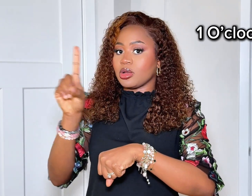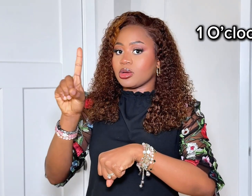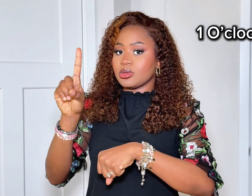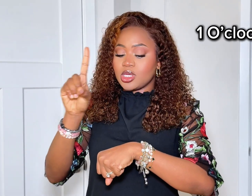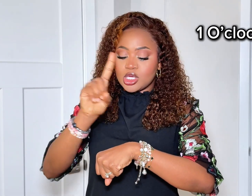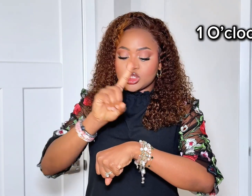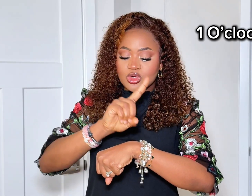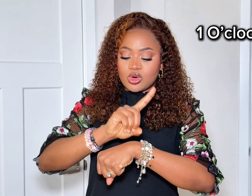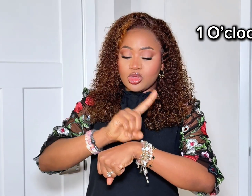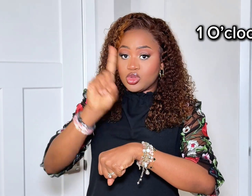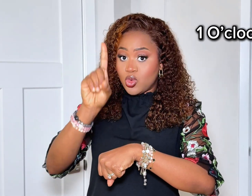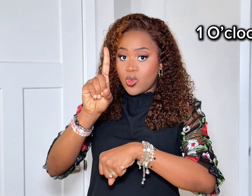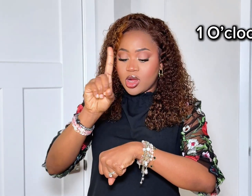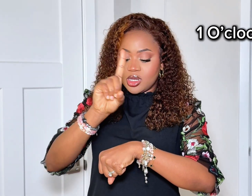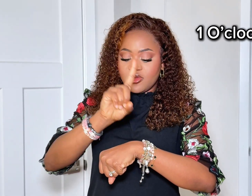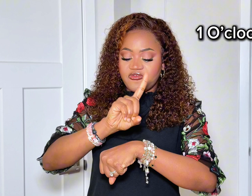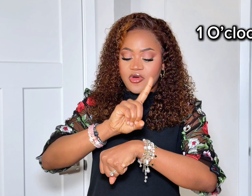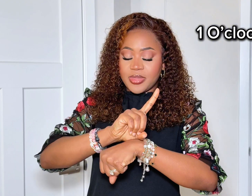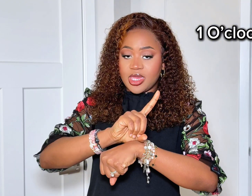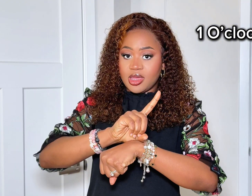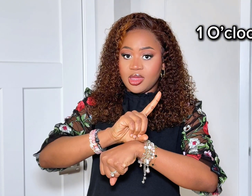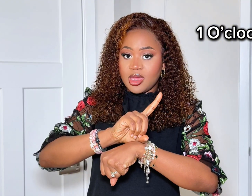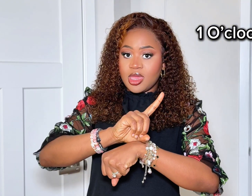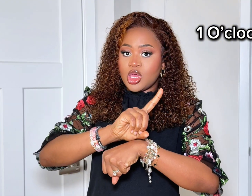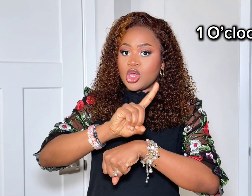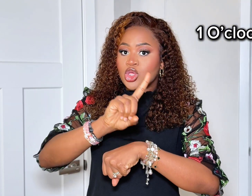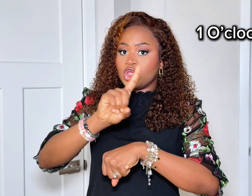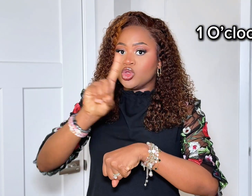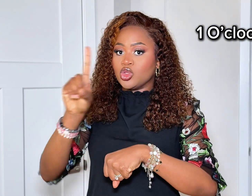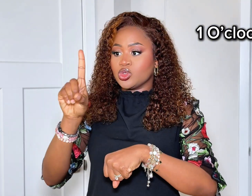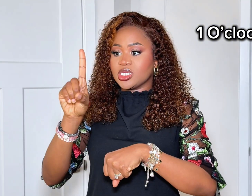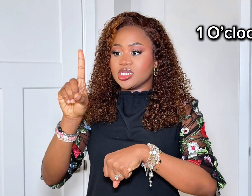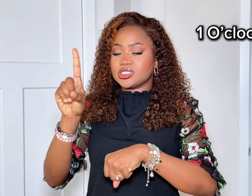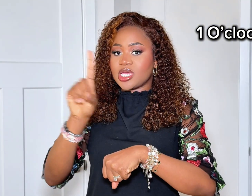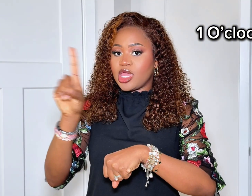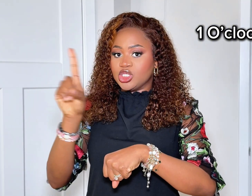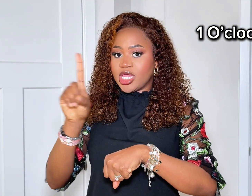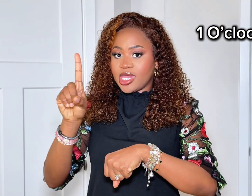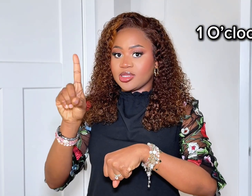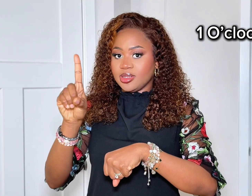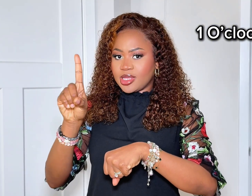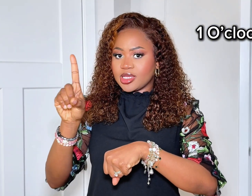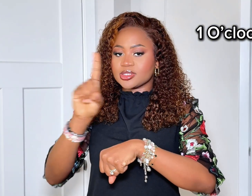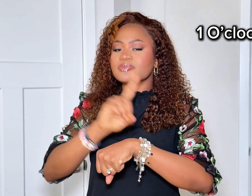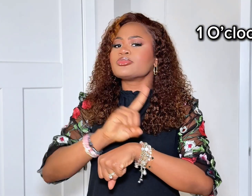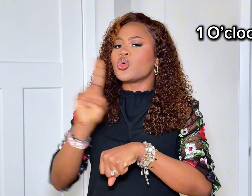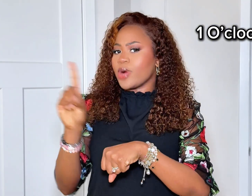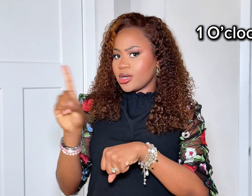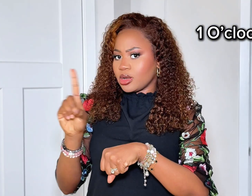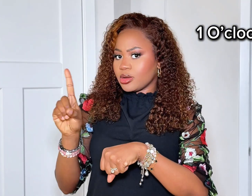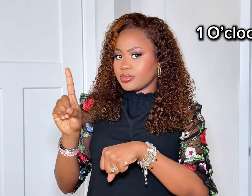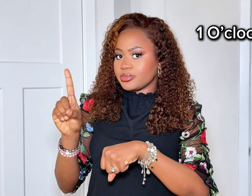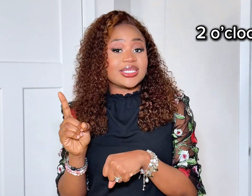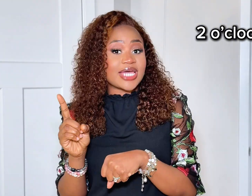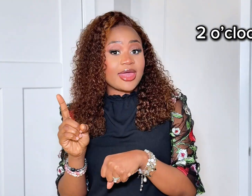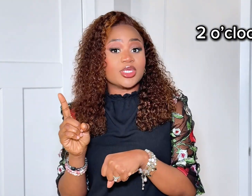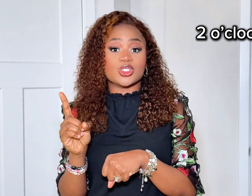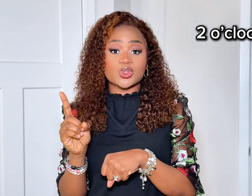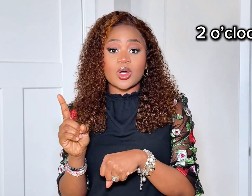o'clock. So you do 1 from here, you do this and you shake it like this. 1 o'clock. The time is 2